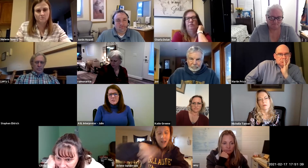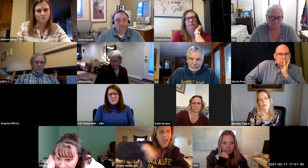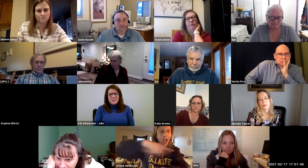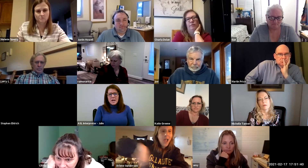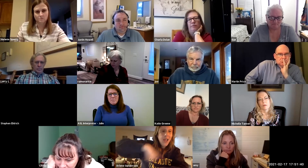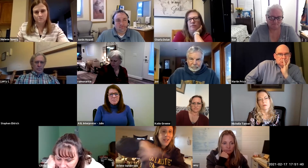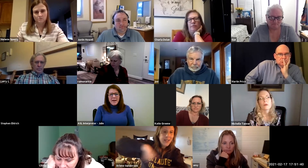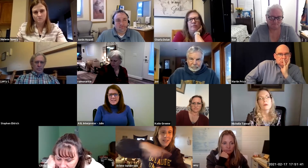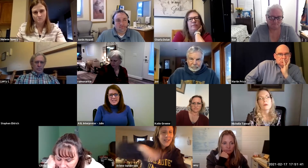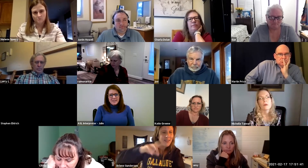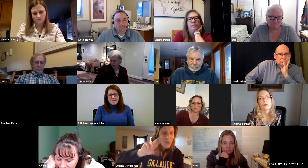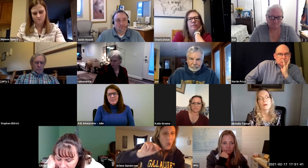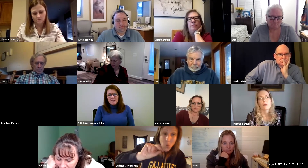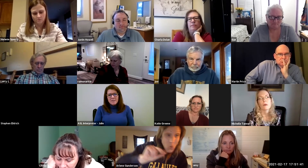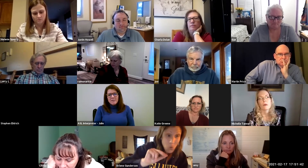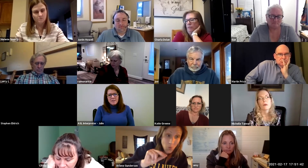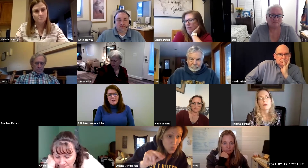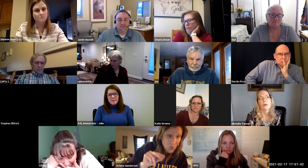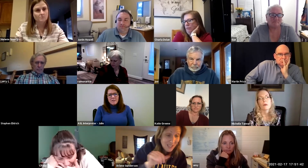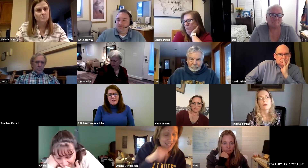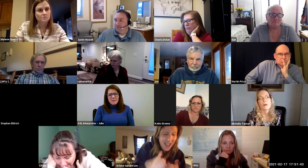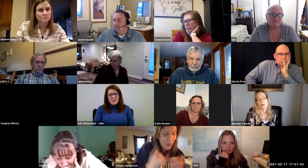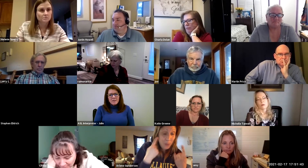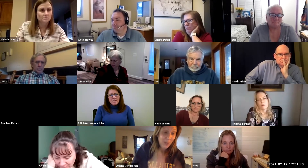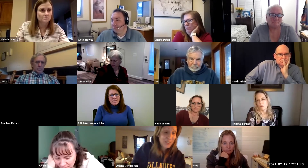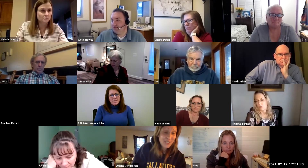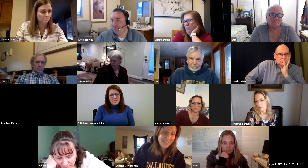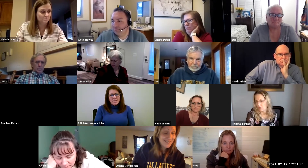You know, time is passing.